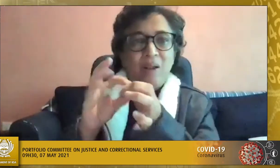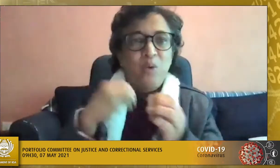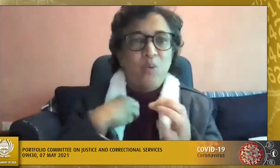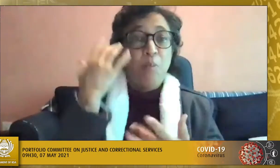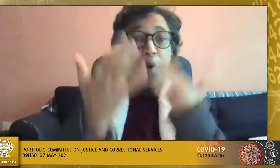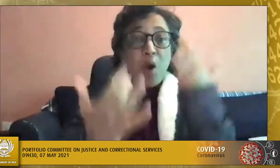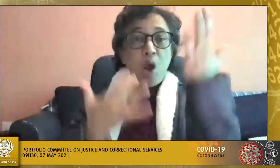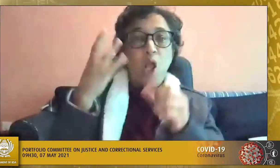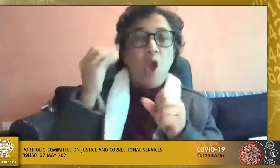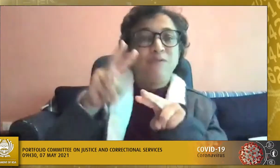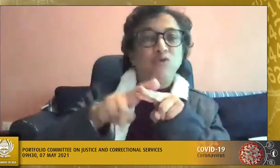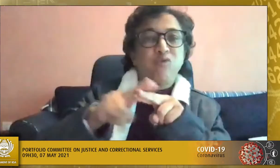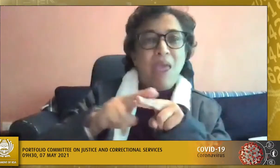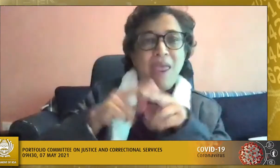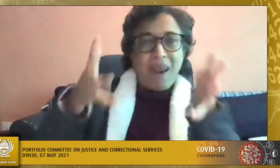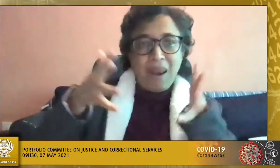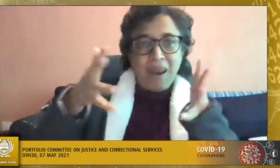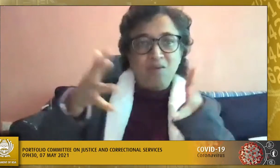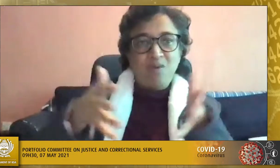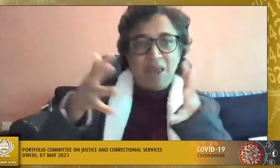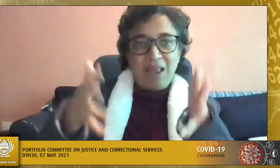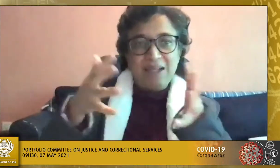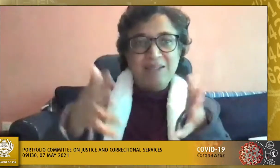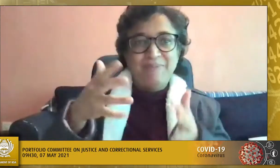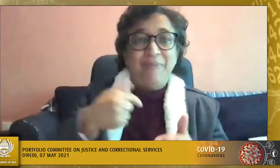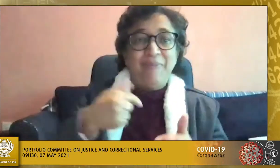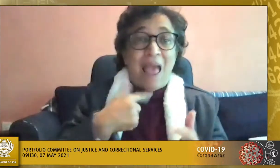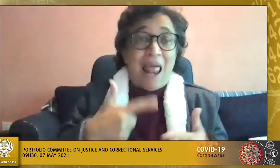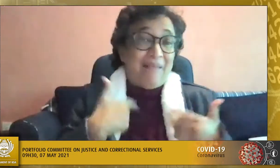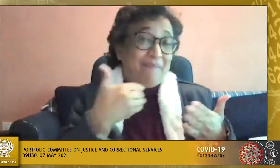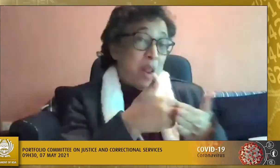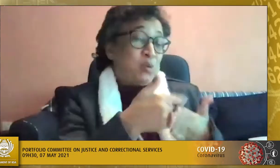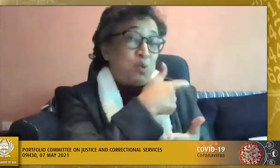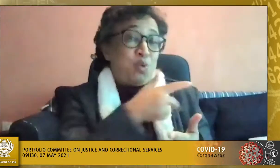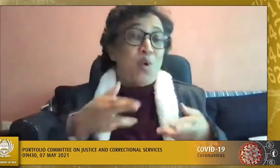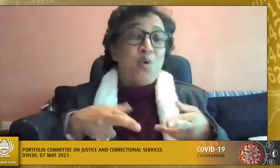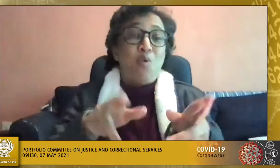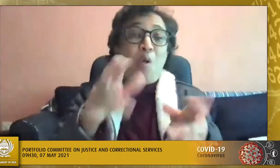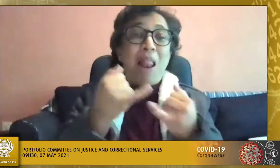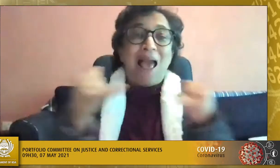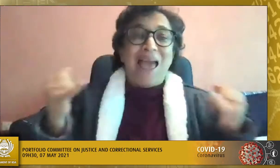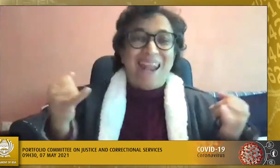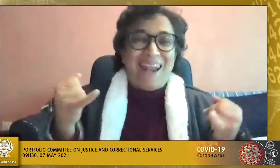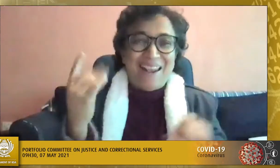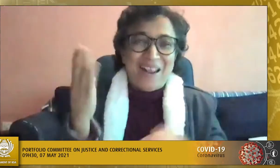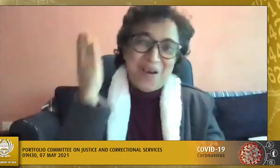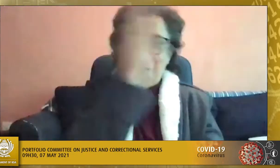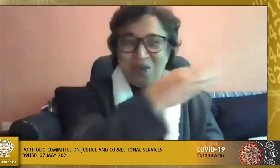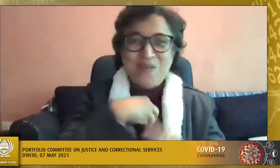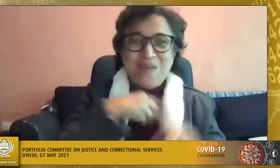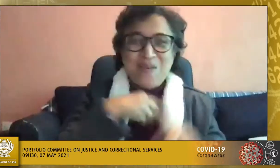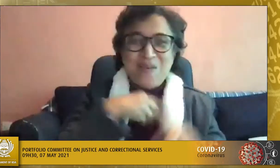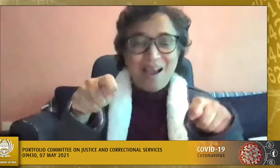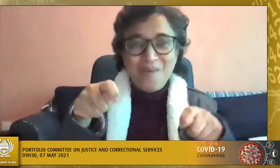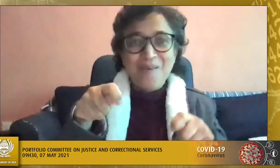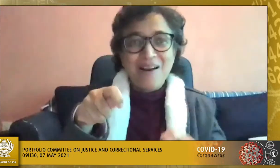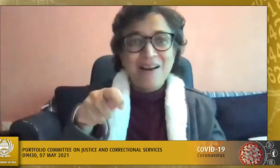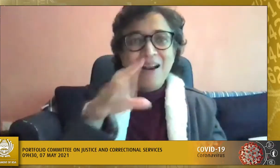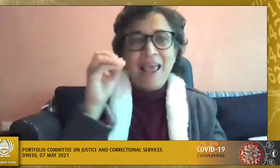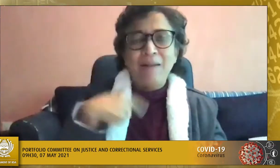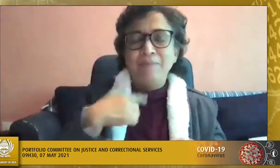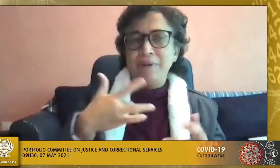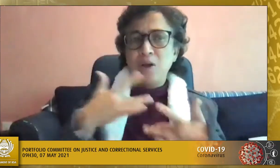regard to Cable theft relating to the burning of of trains I live close to the